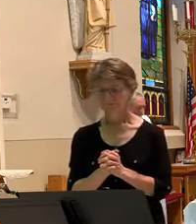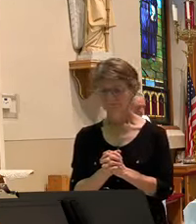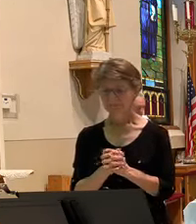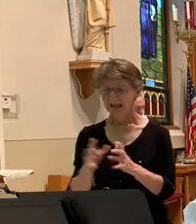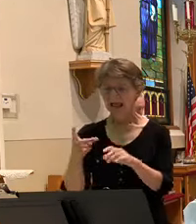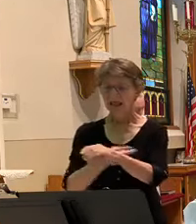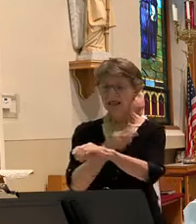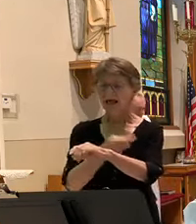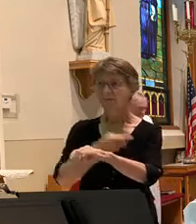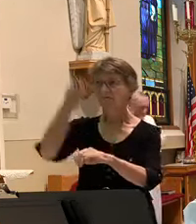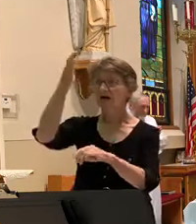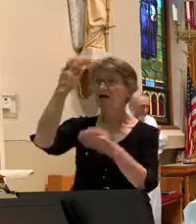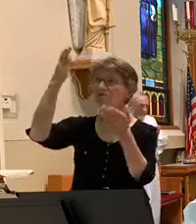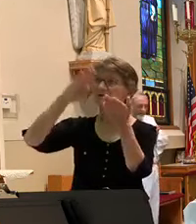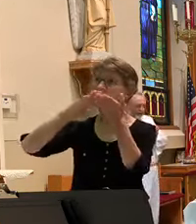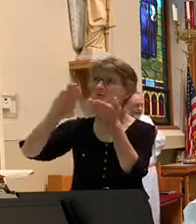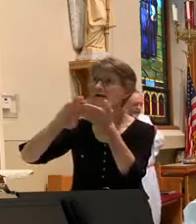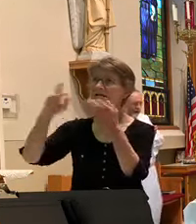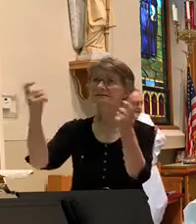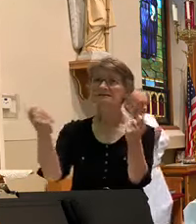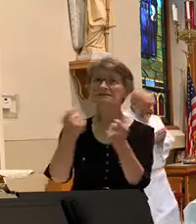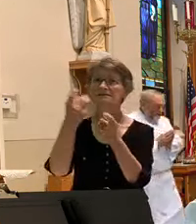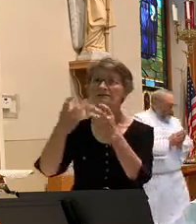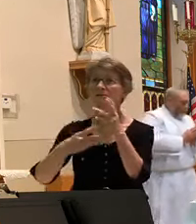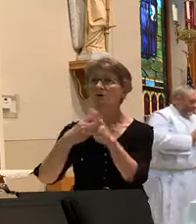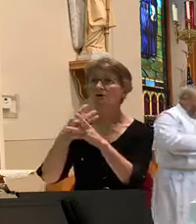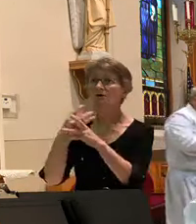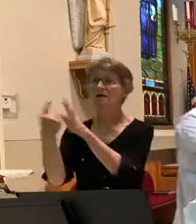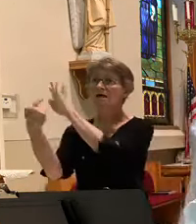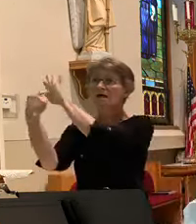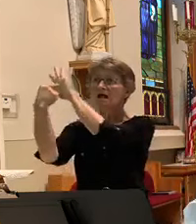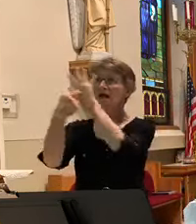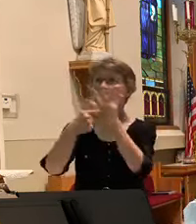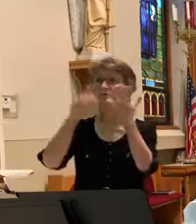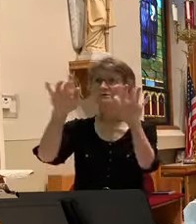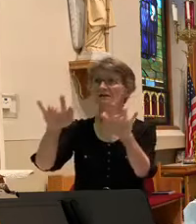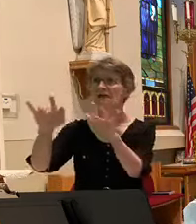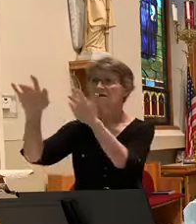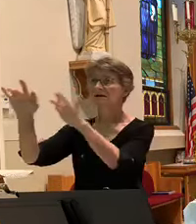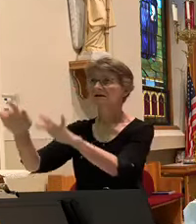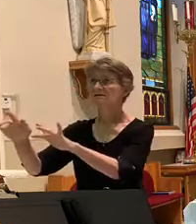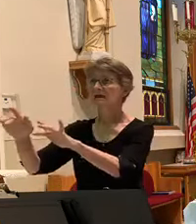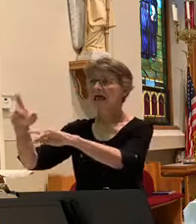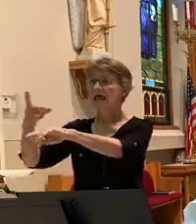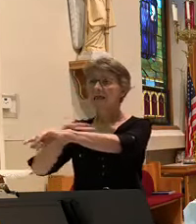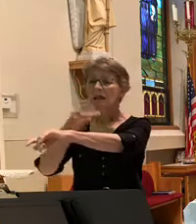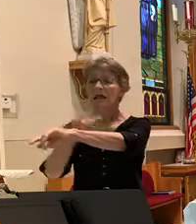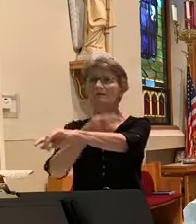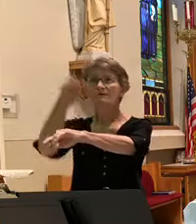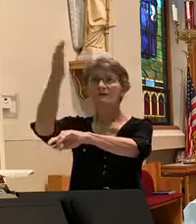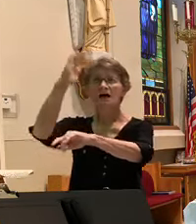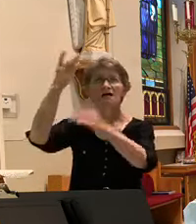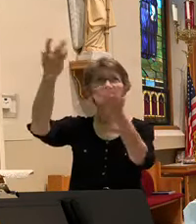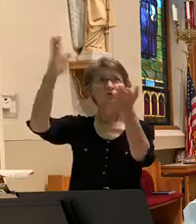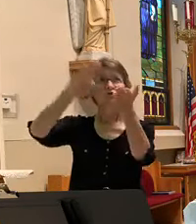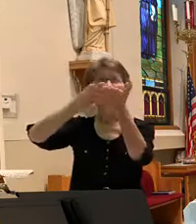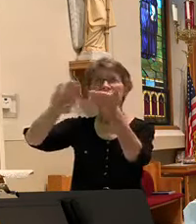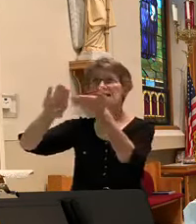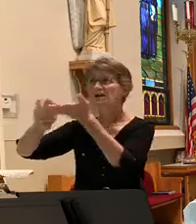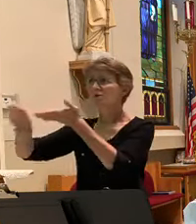spirit. Lamb of God, you take away the sins of the world, have mercy on us.